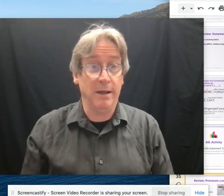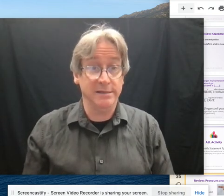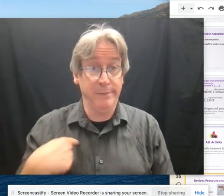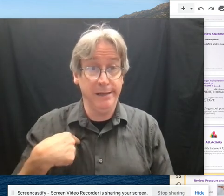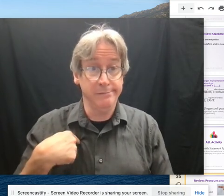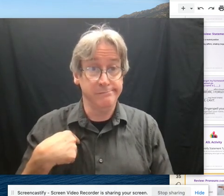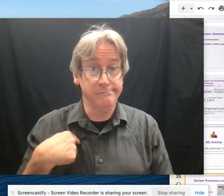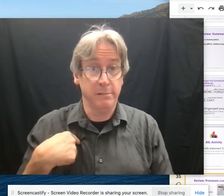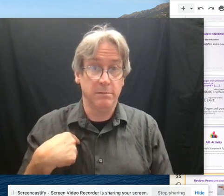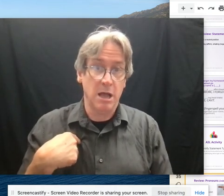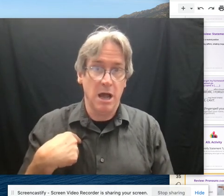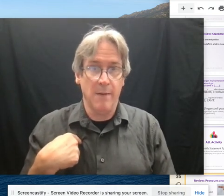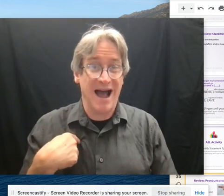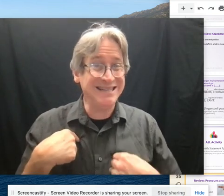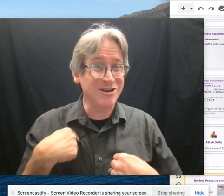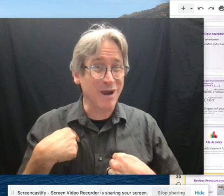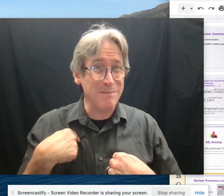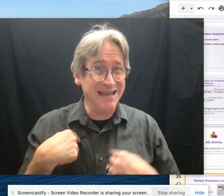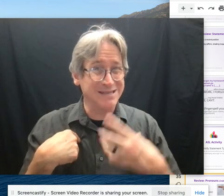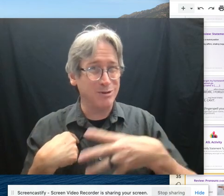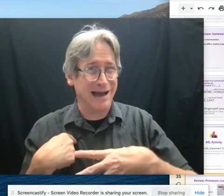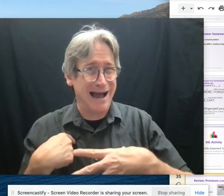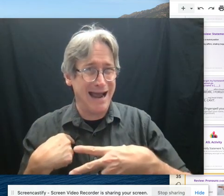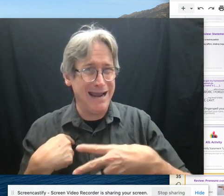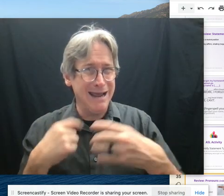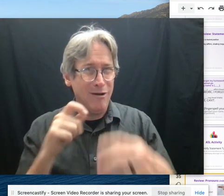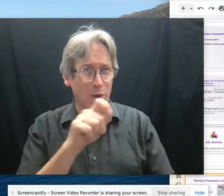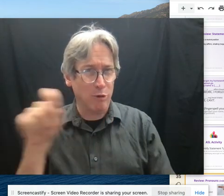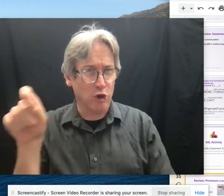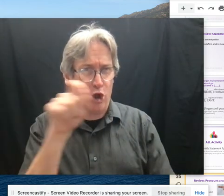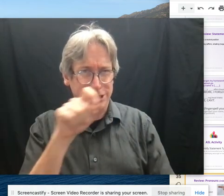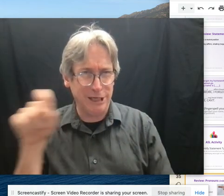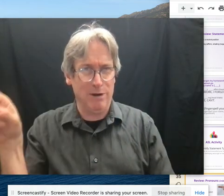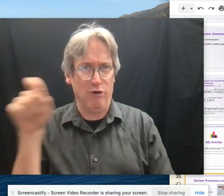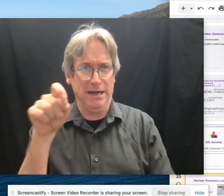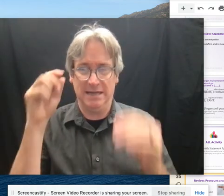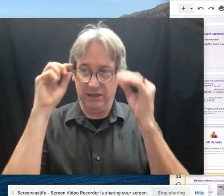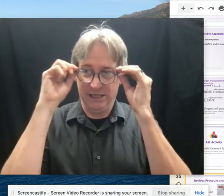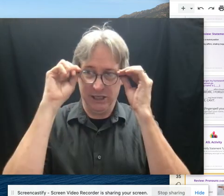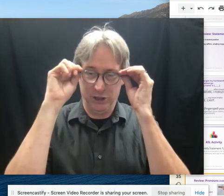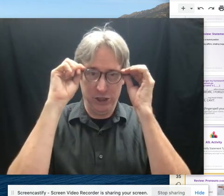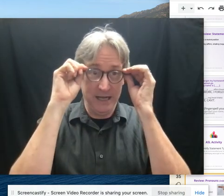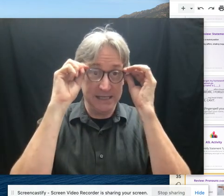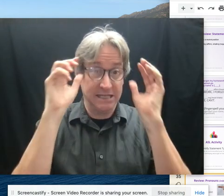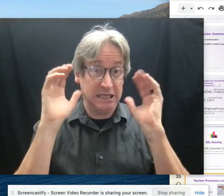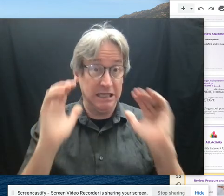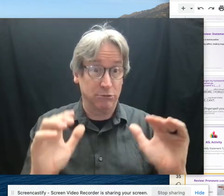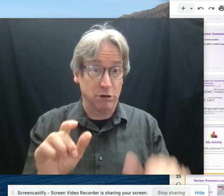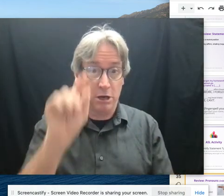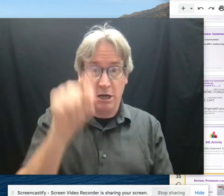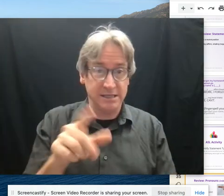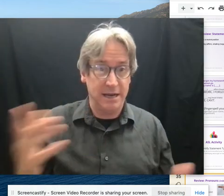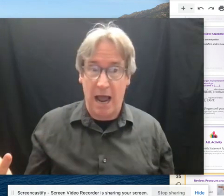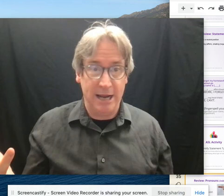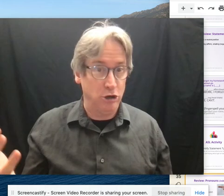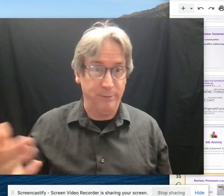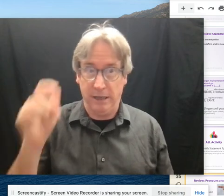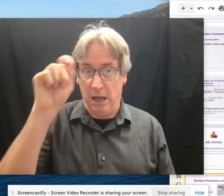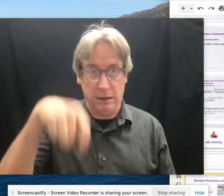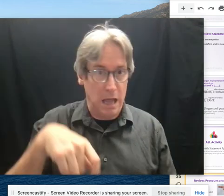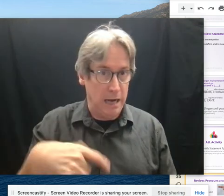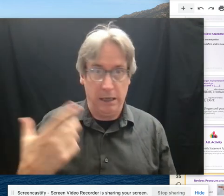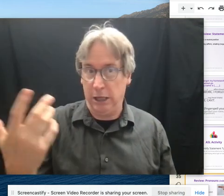Again, it applies me. I tend to write me as opposed to I when I'm glossing, when I'm writing down the signs, just because it's clearer. Because an I